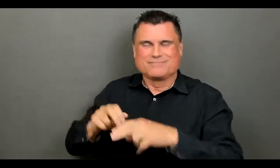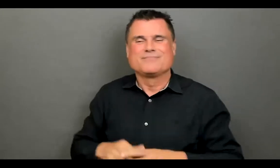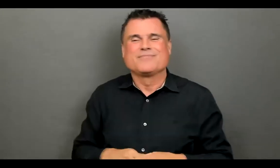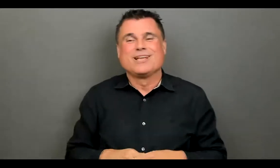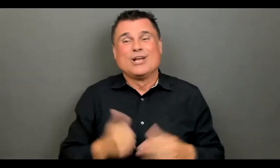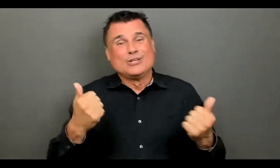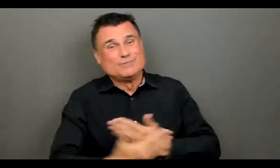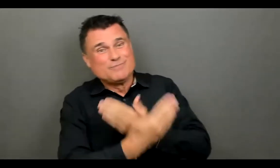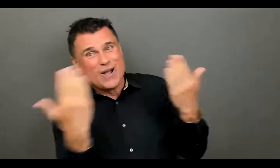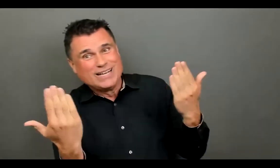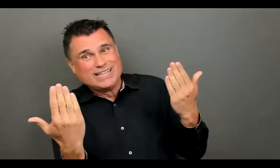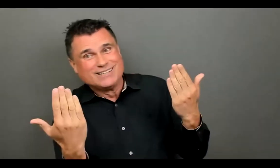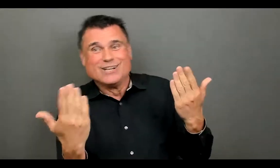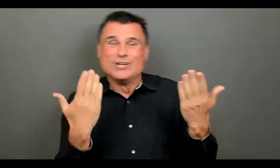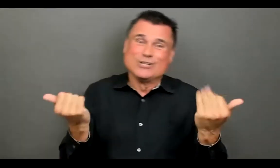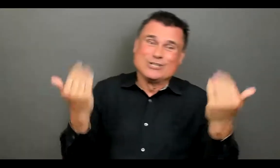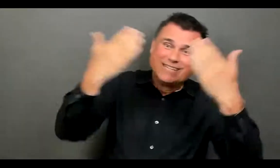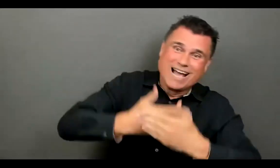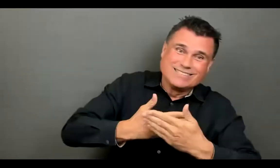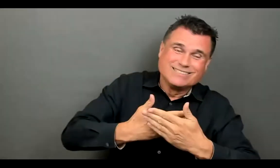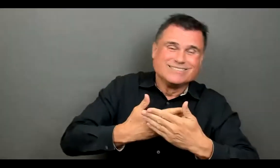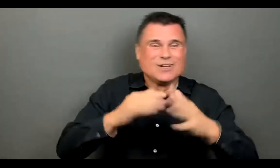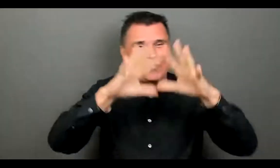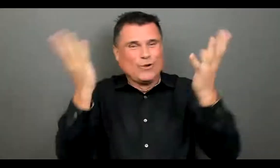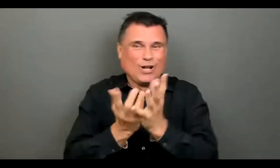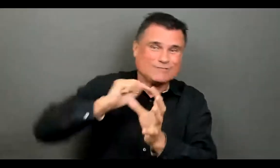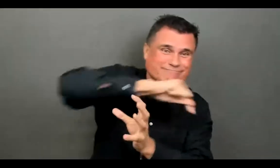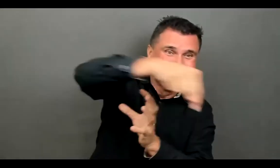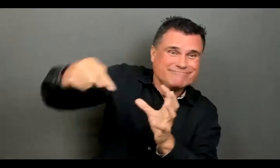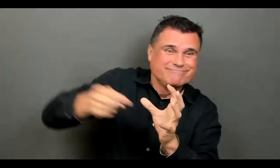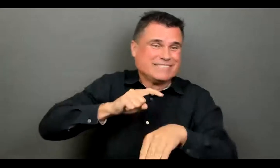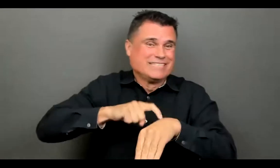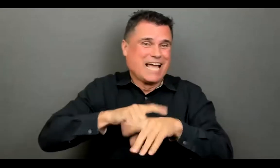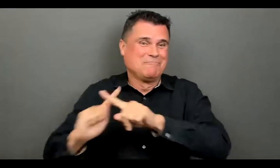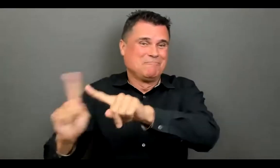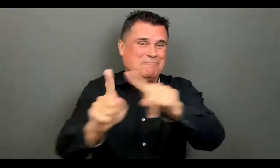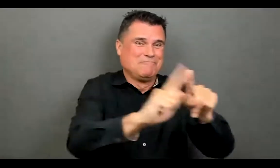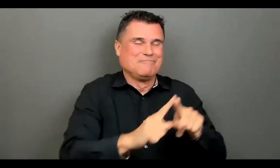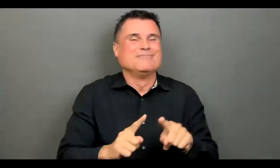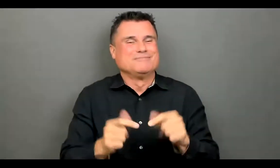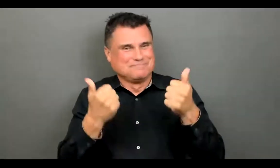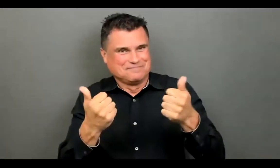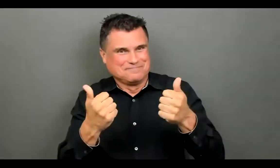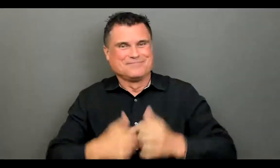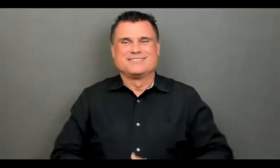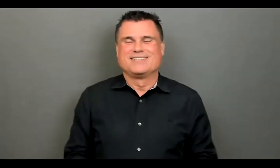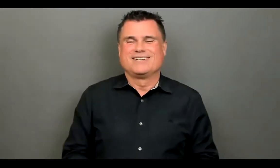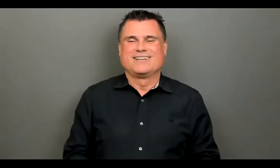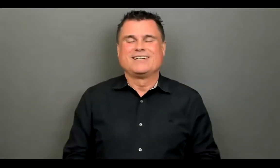or good afternoon to where you are in the world. And I do welcome all of you,